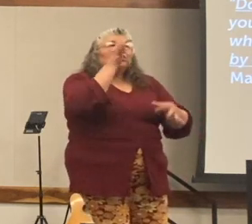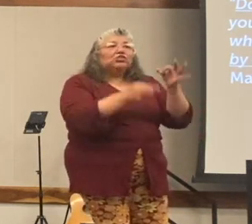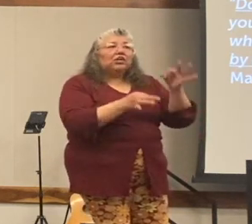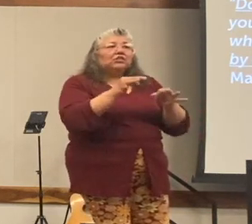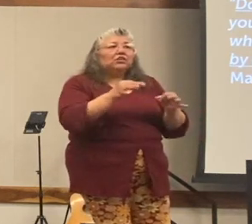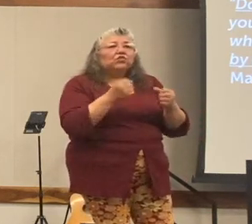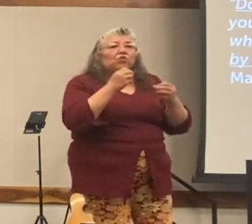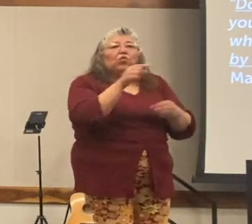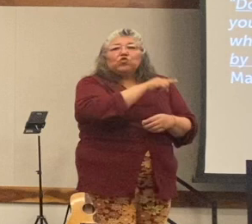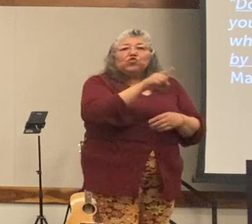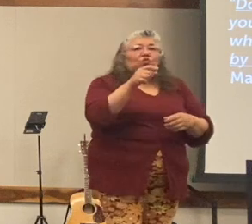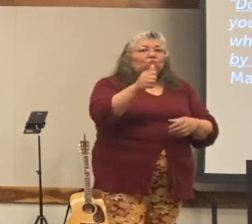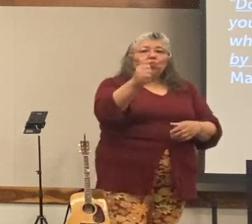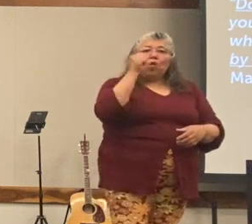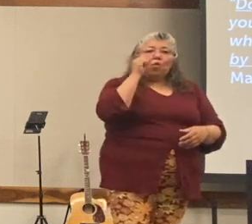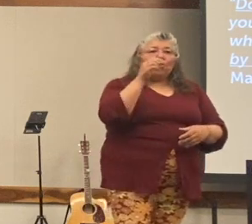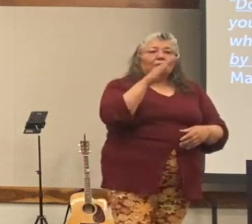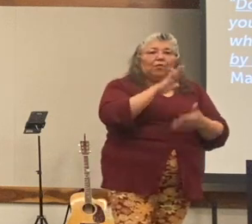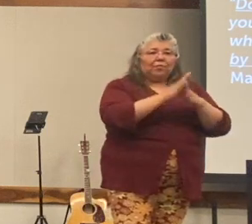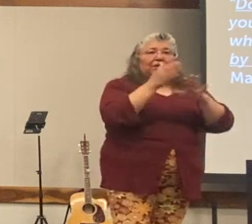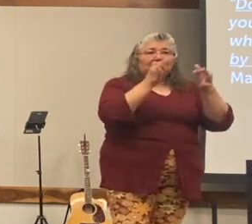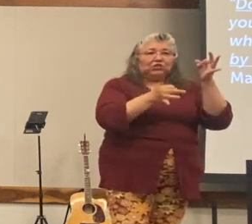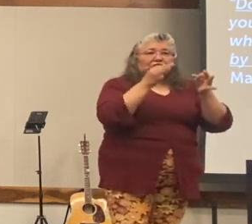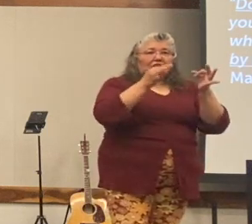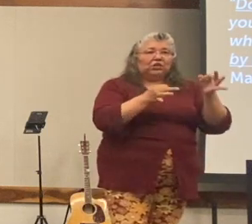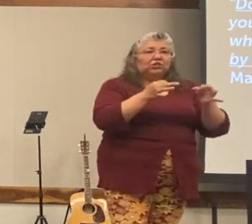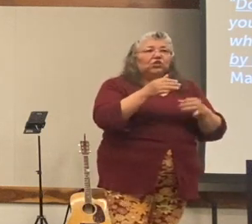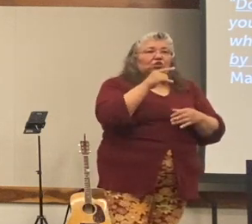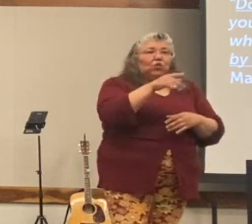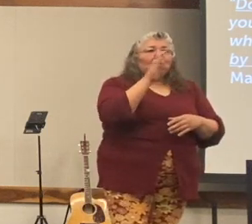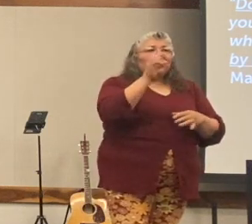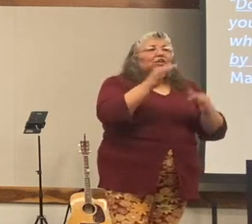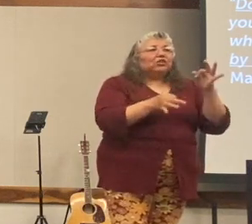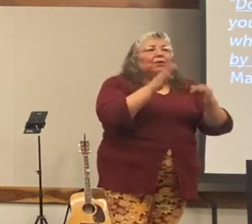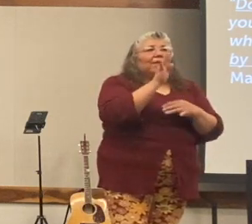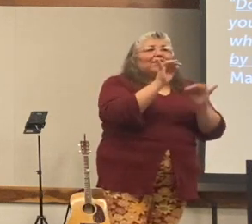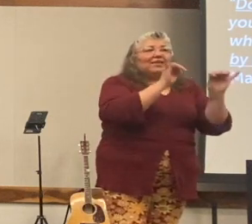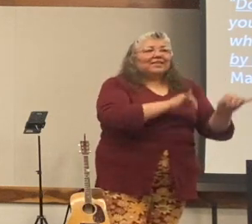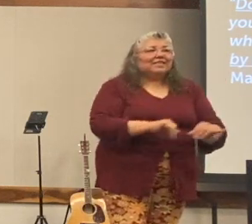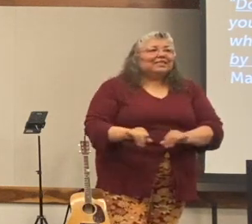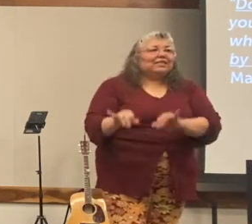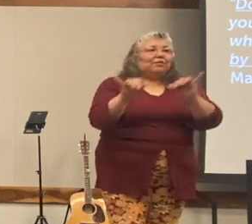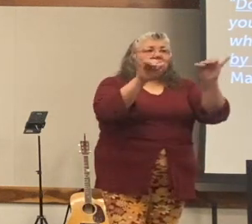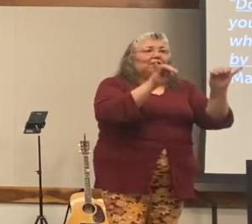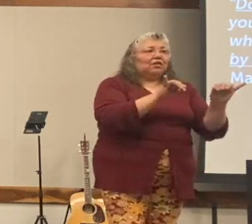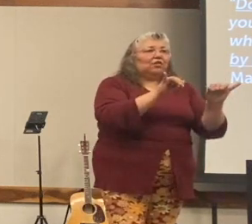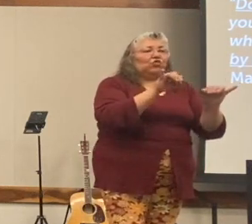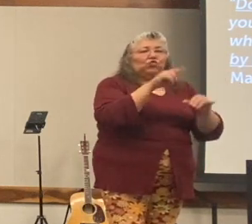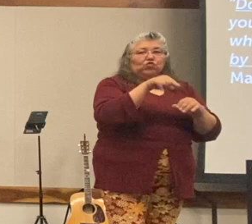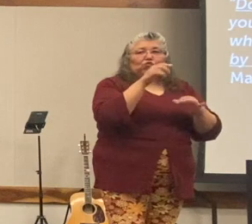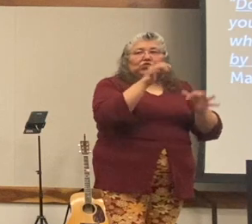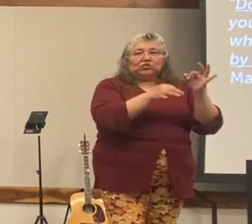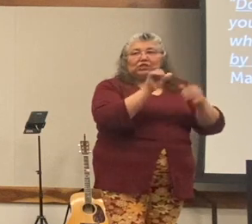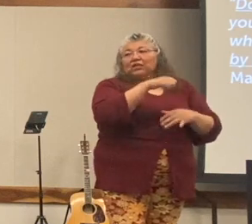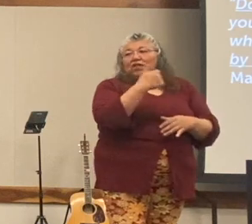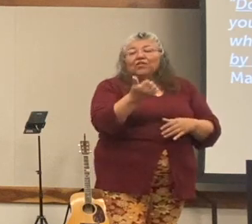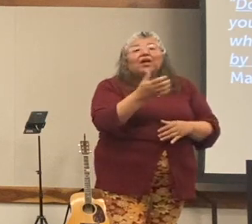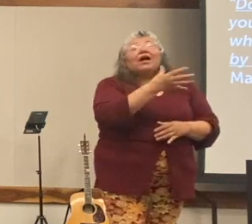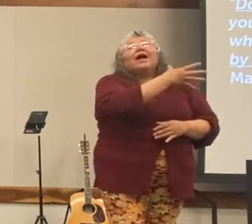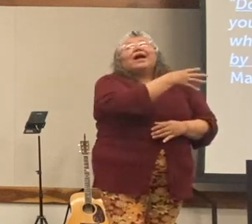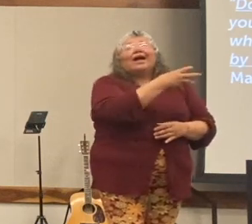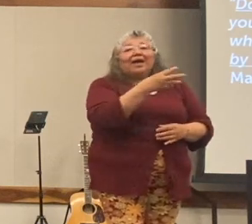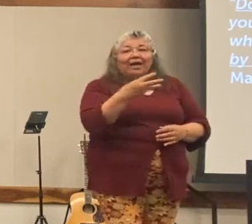you won't be judged. For you will be judged by the same standard with which you judge others.